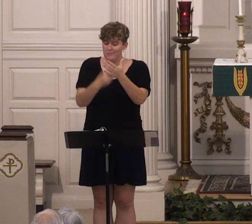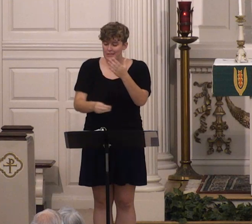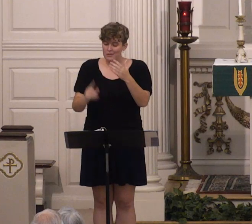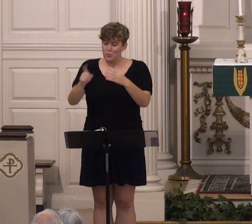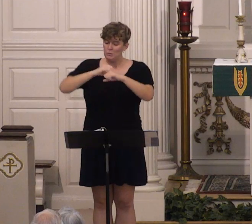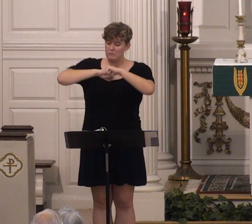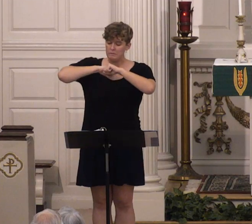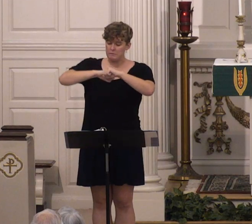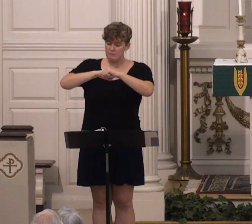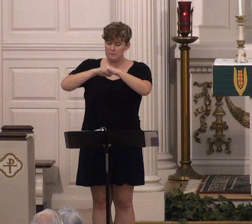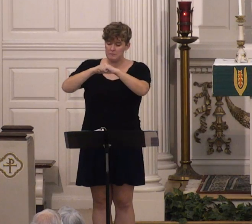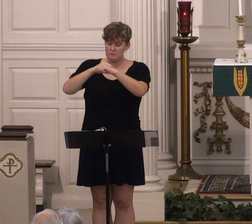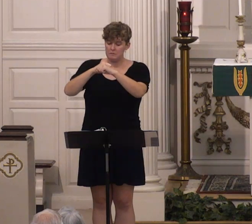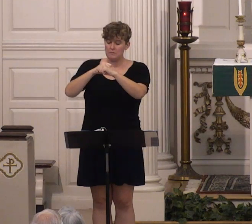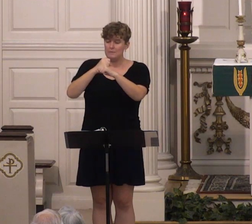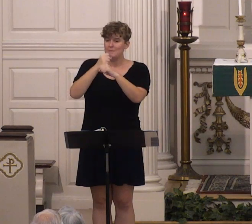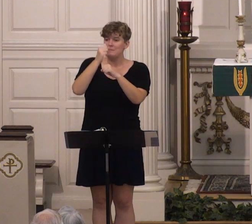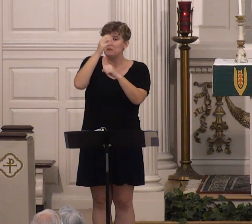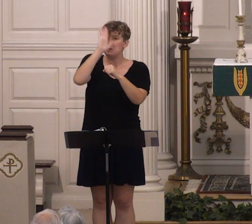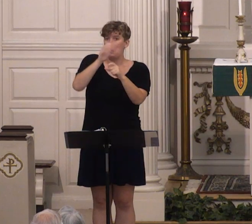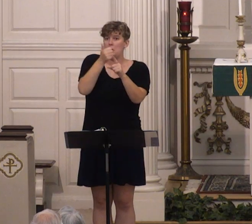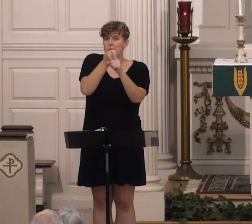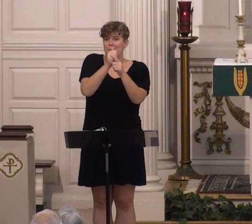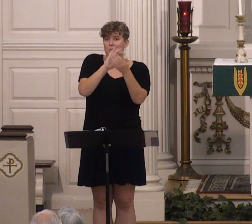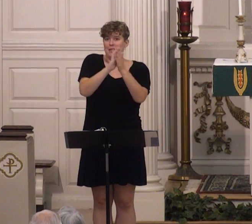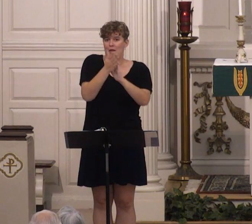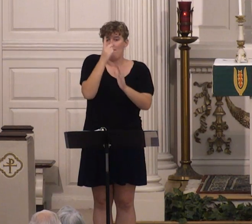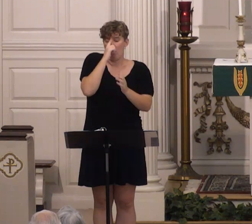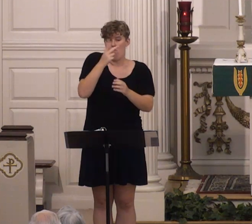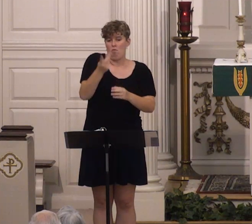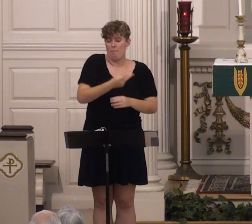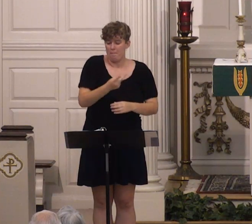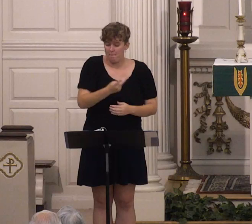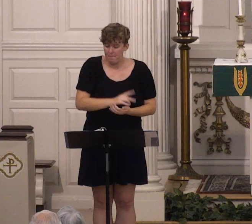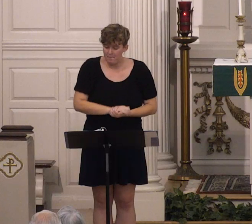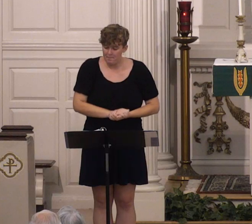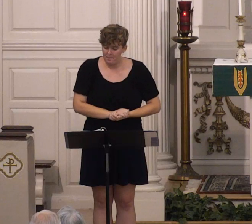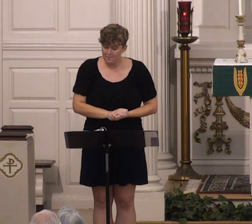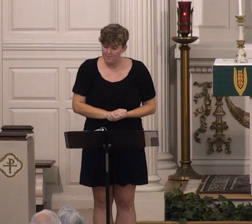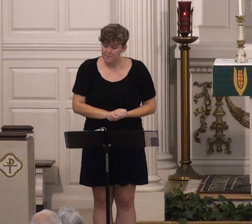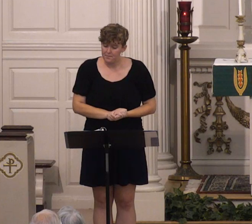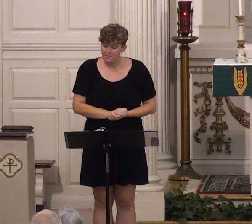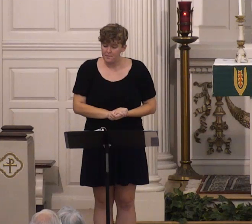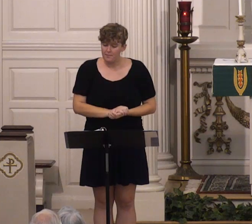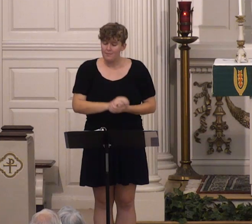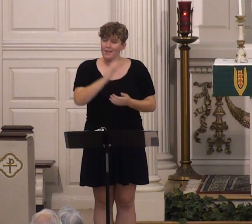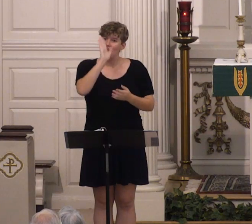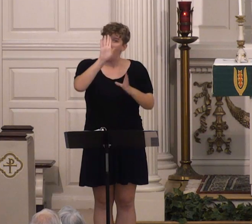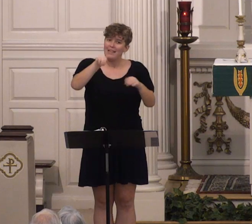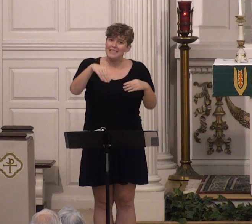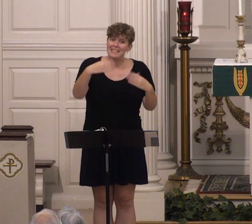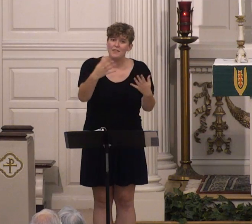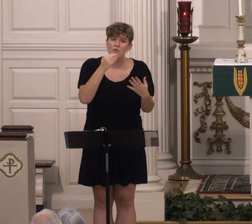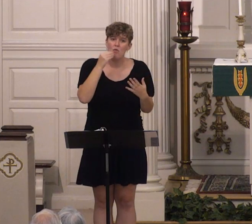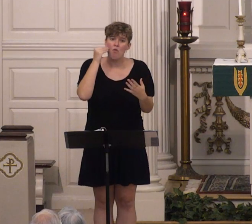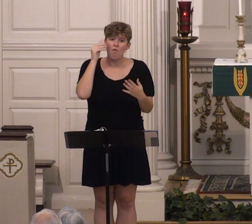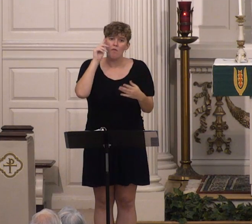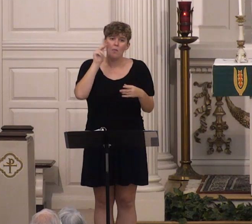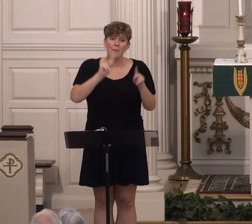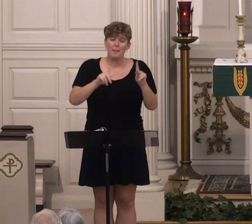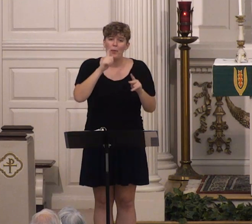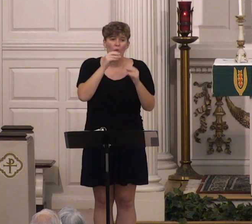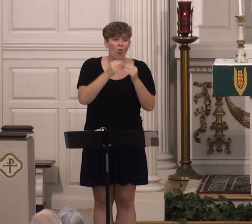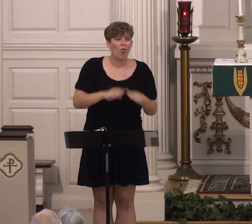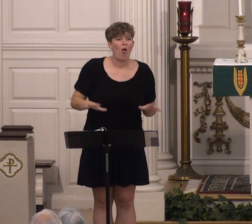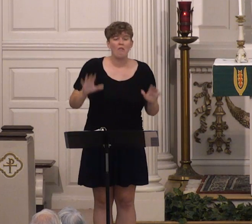God in his holy dwelling. God gives a home to the